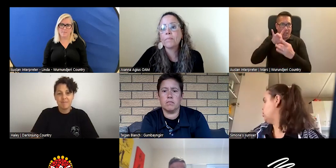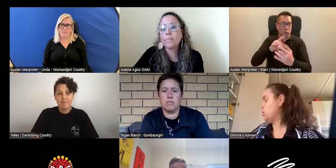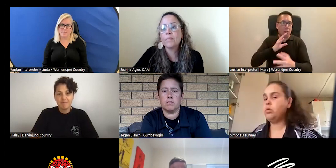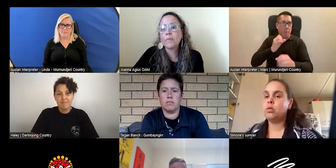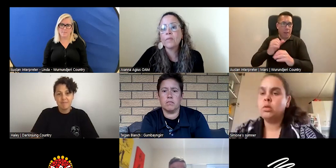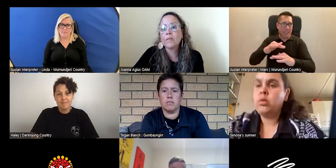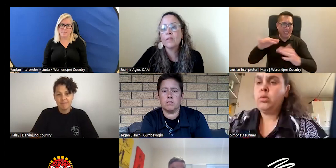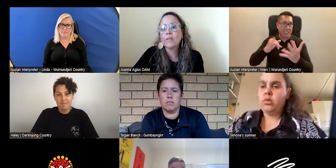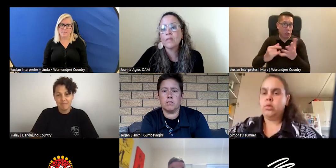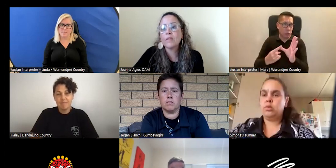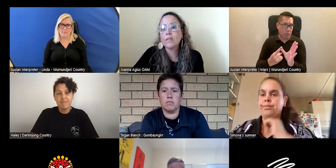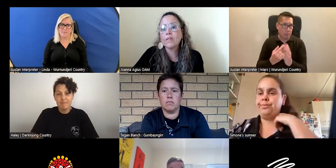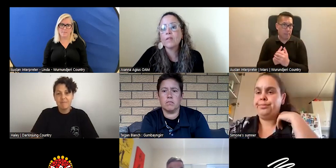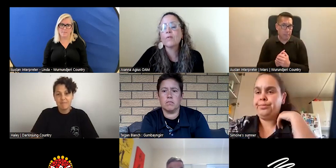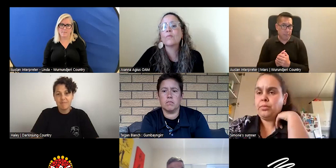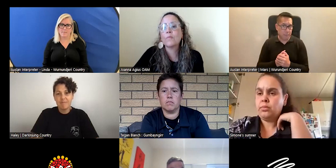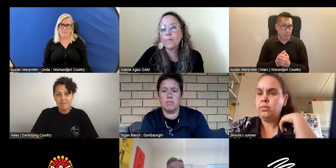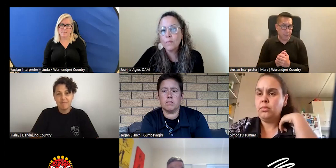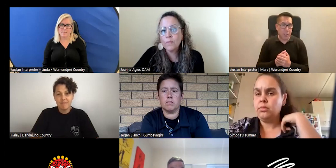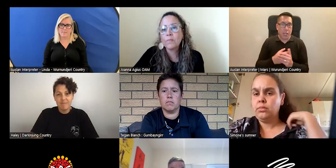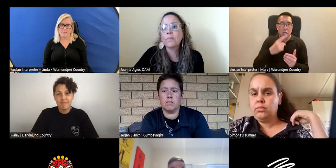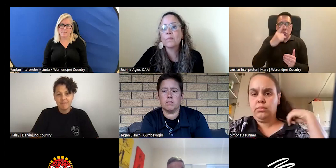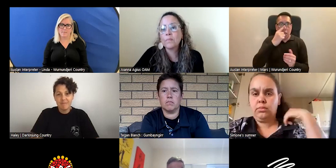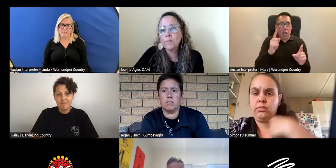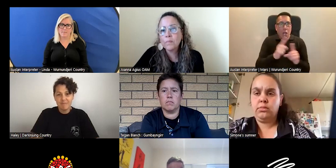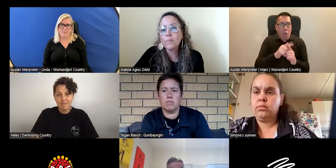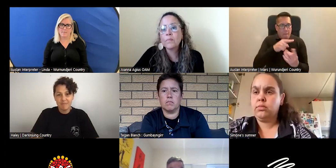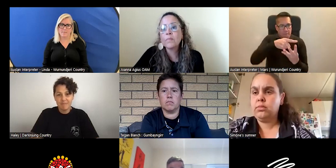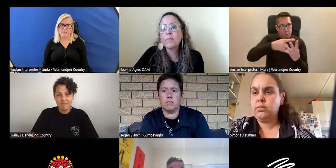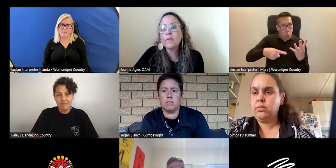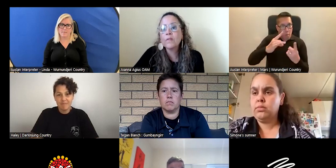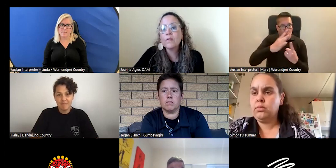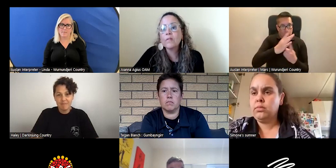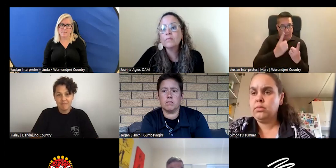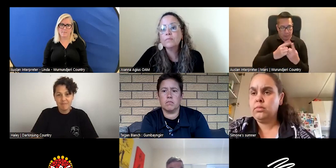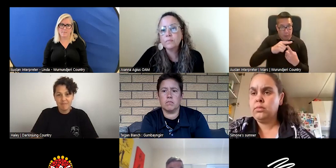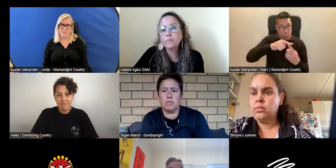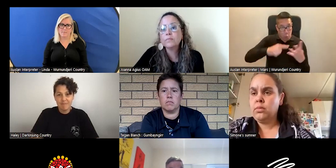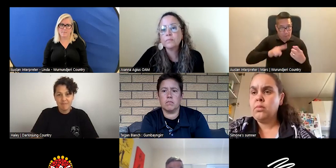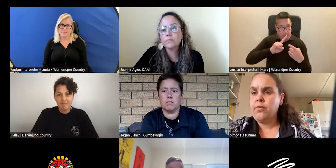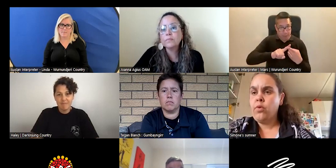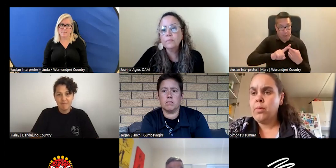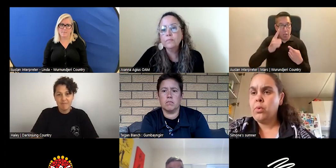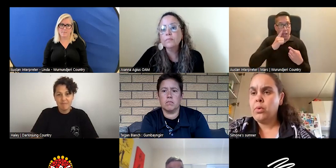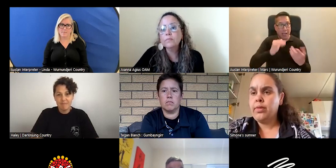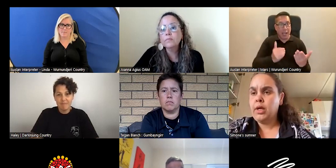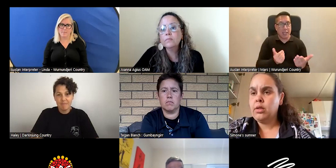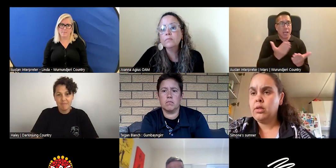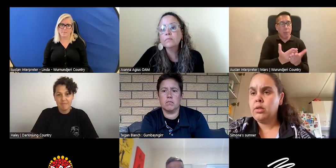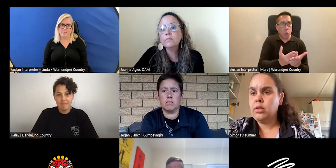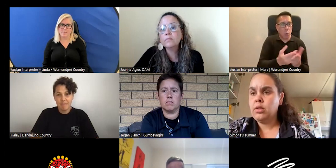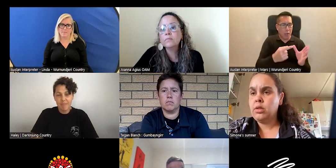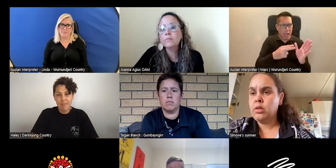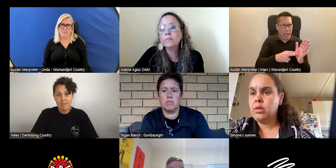South Australia. They get to do 4 key things. They get to table an annual